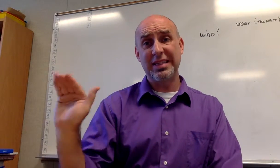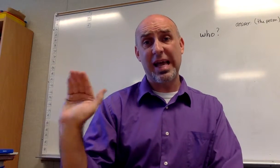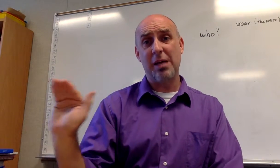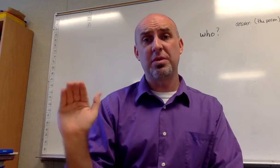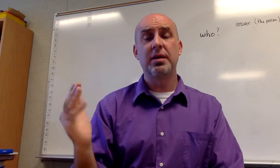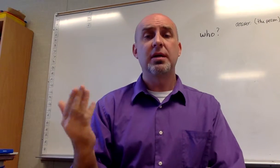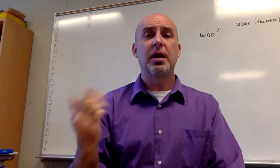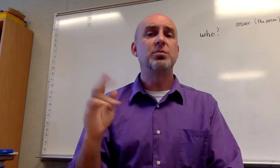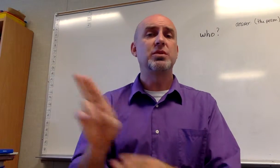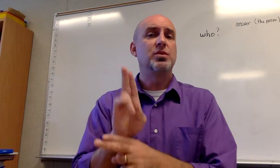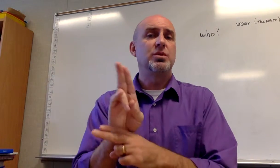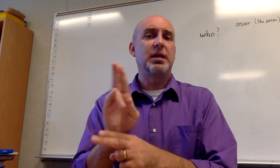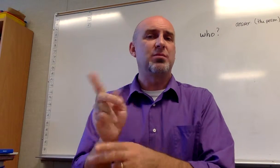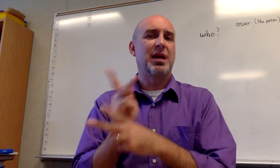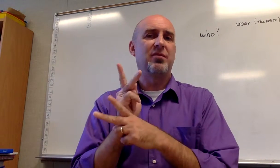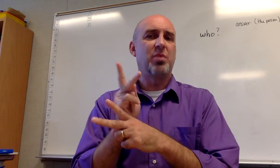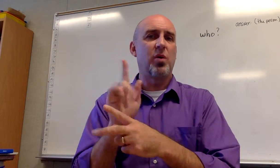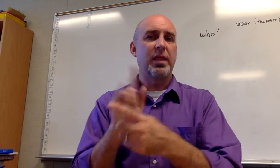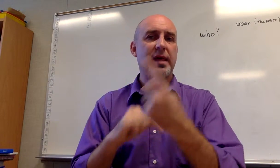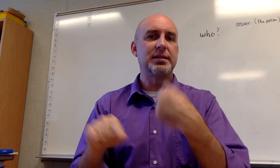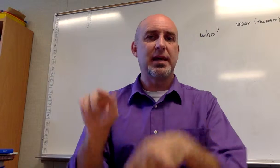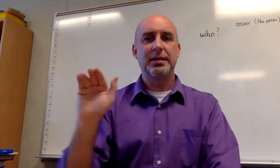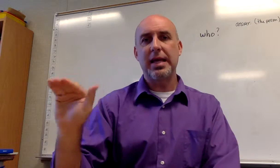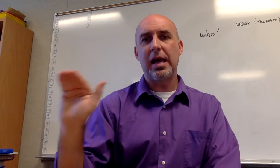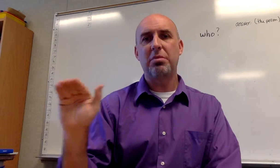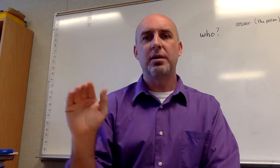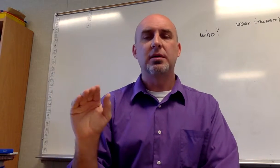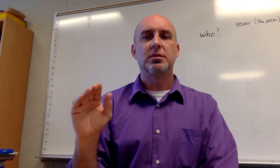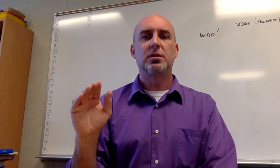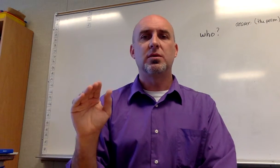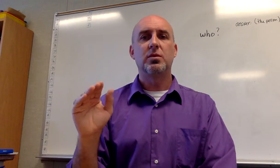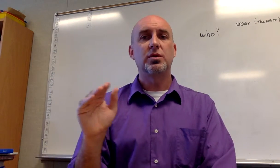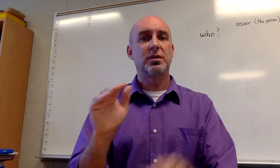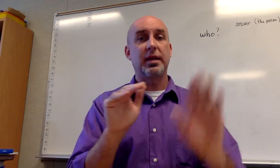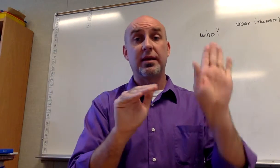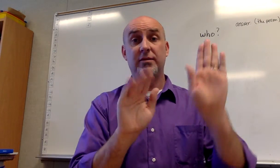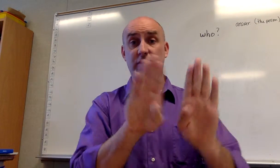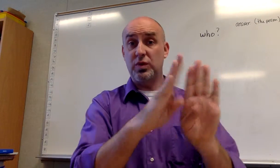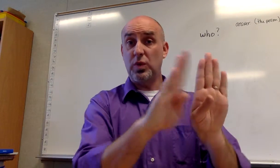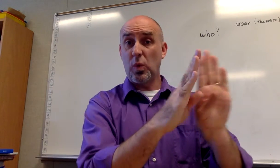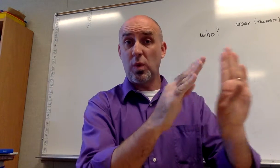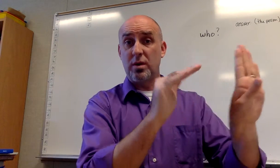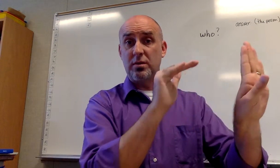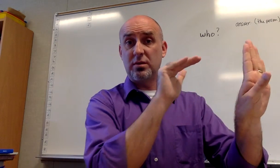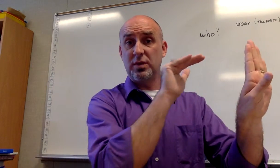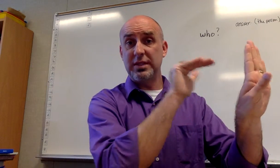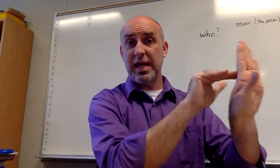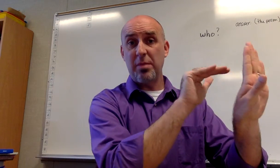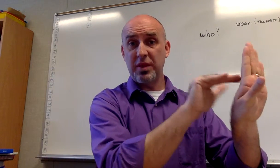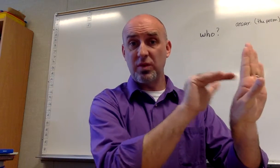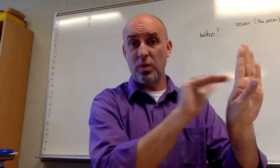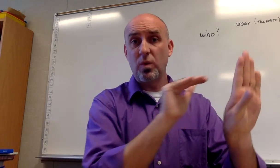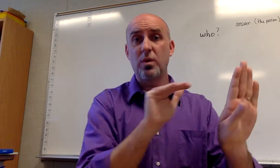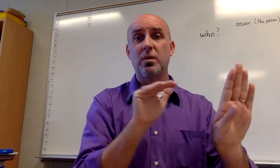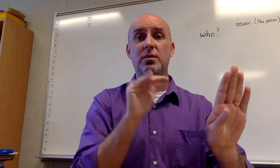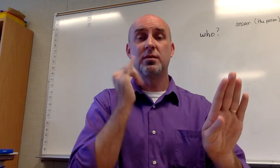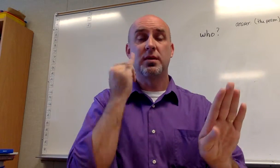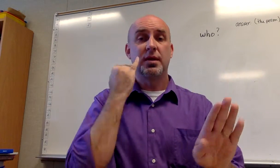tap. I'm kind of borrowing that sign tap. So you can, like, if there's a door, you can tap at the door.